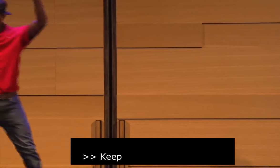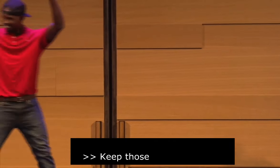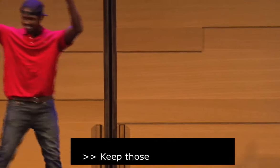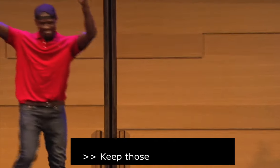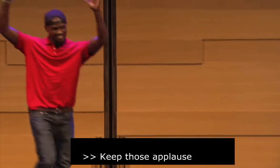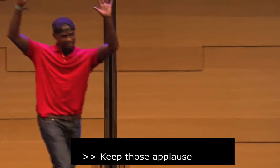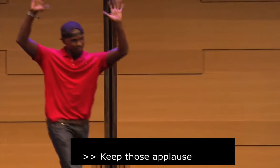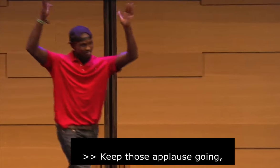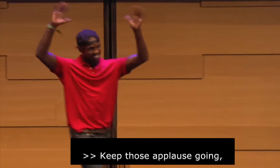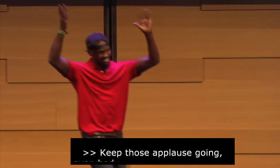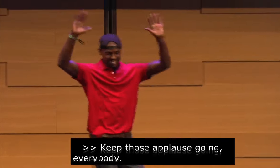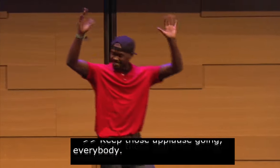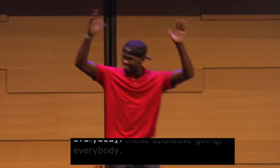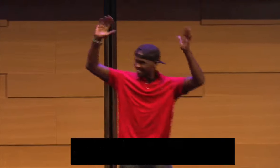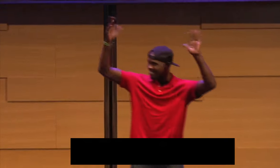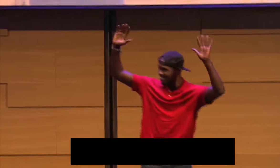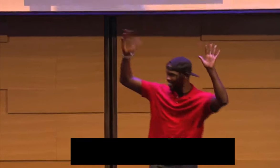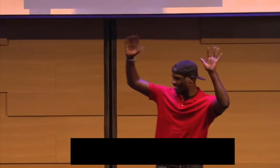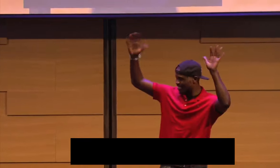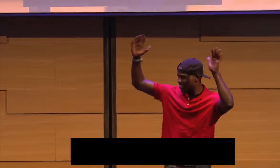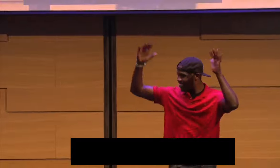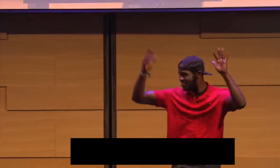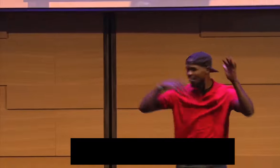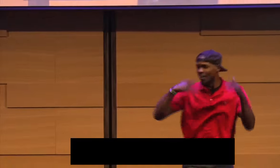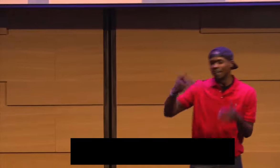Keep those applause going, everybody.